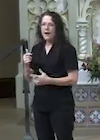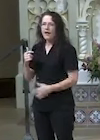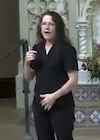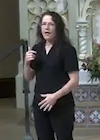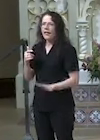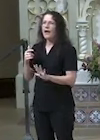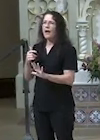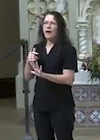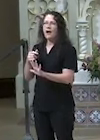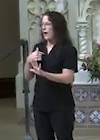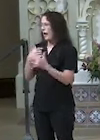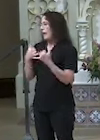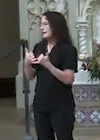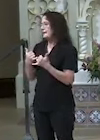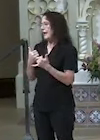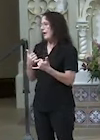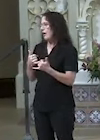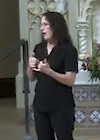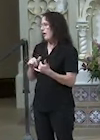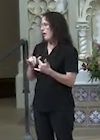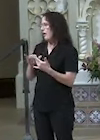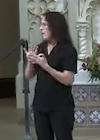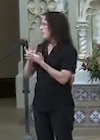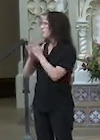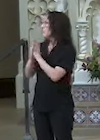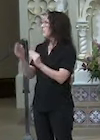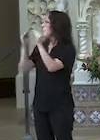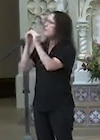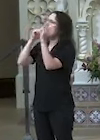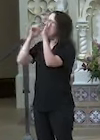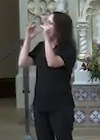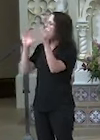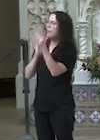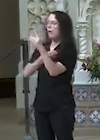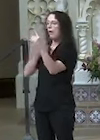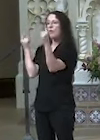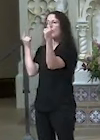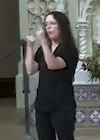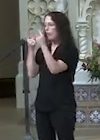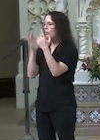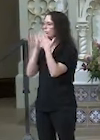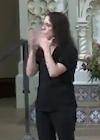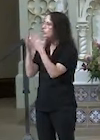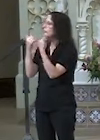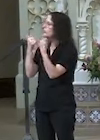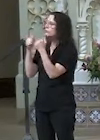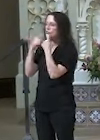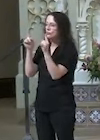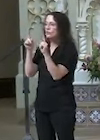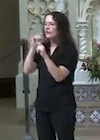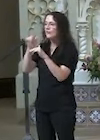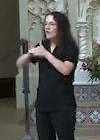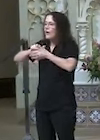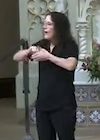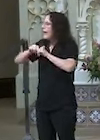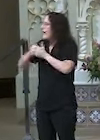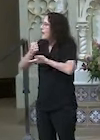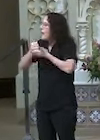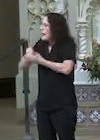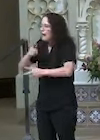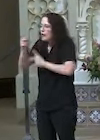I am hopeful for what we're going to try to accomplish in the Archdiocese when it comes to helping